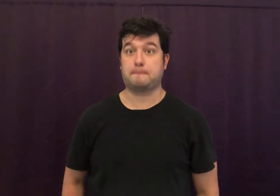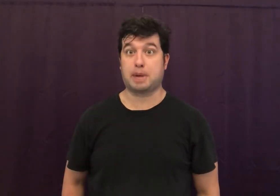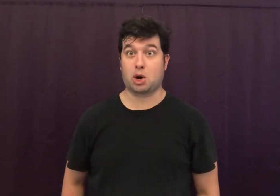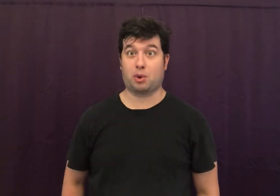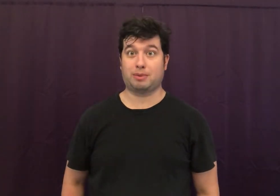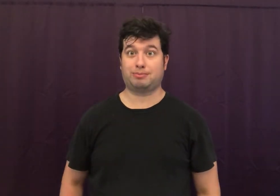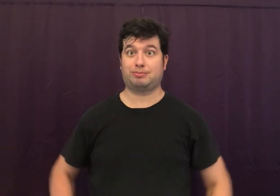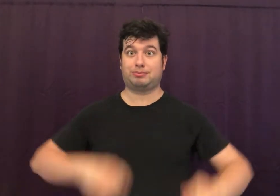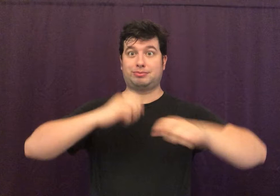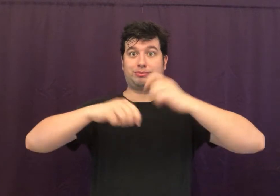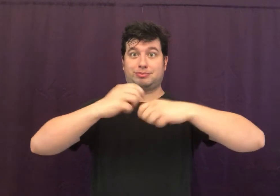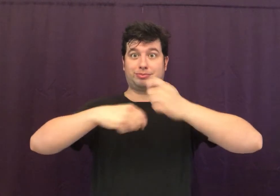bow.